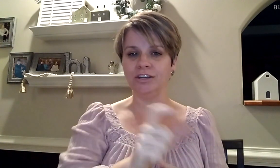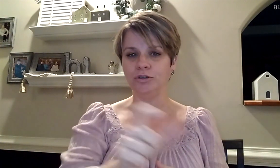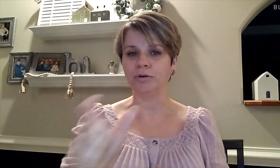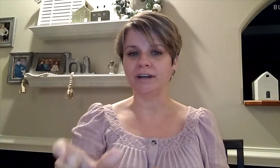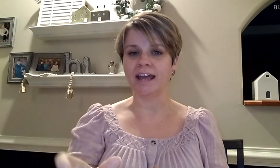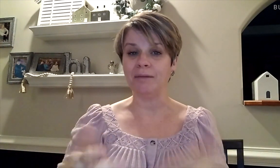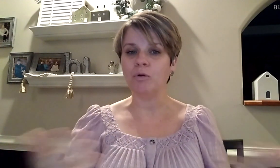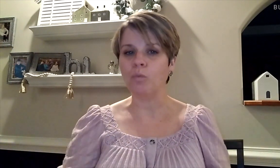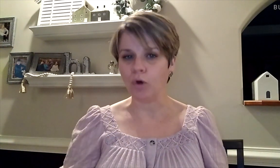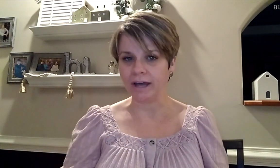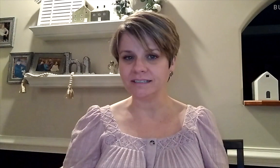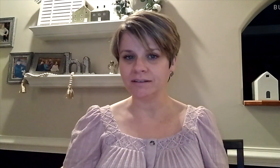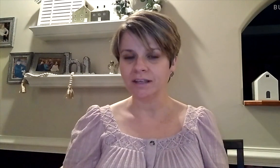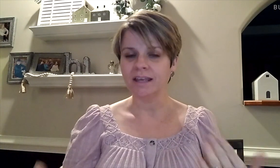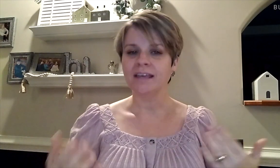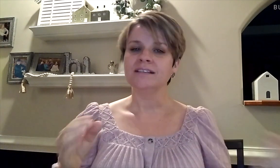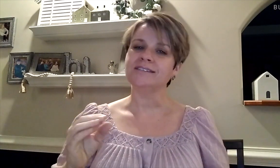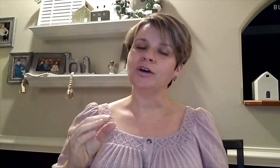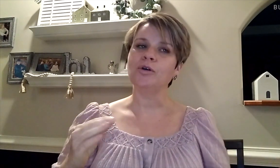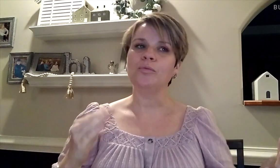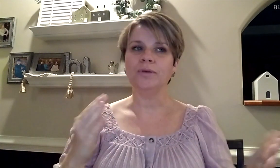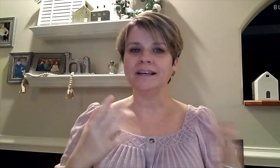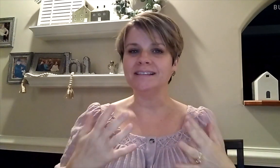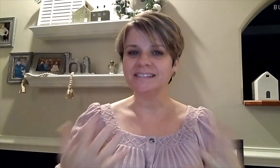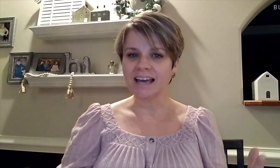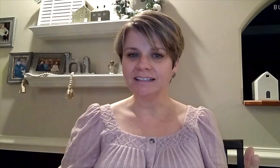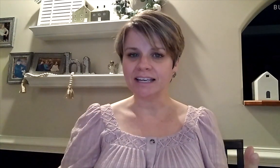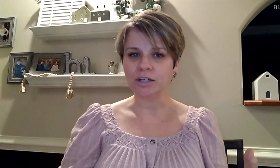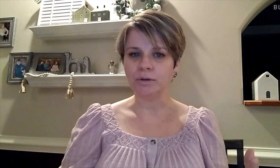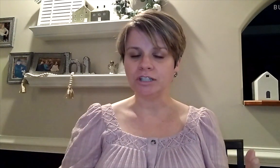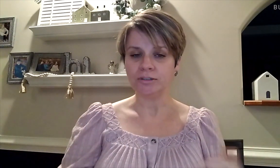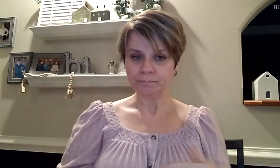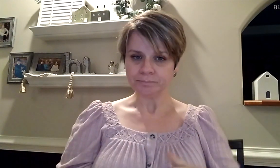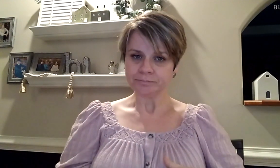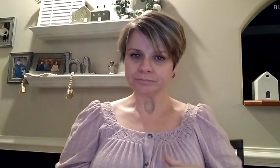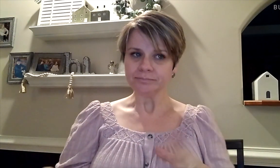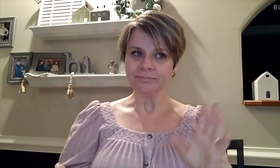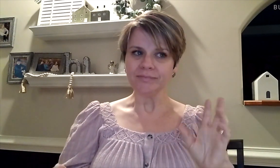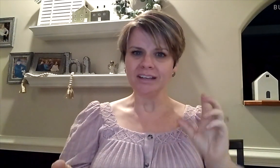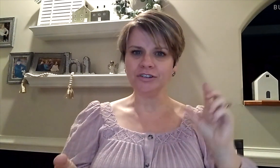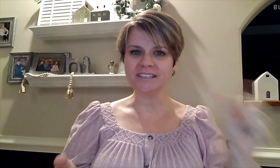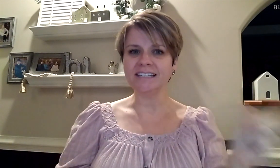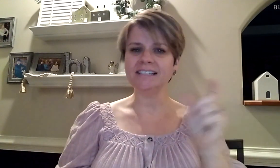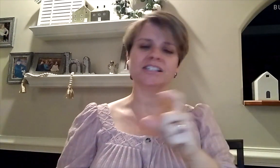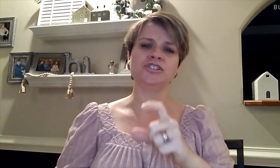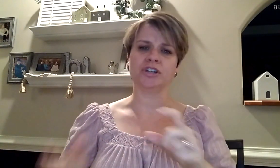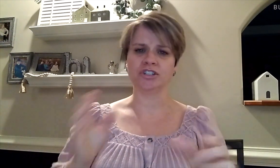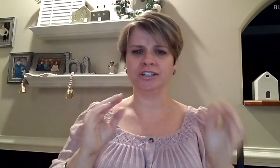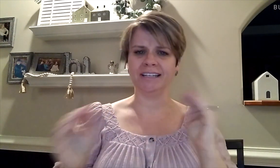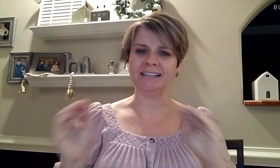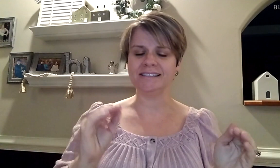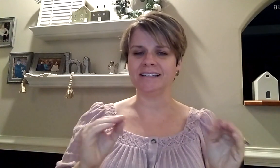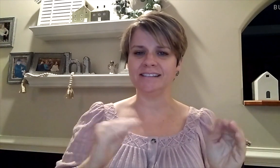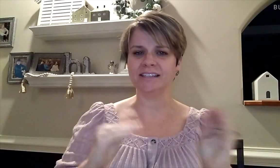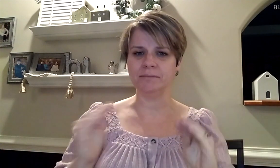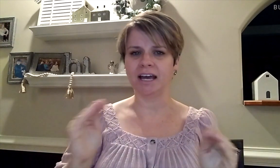your name what. So with sign language, your sentence construction is